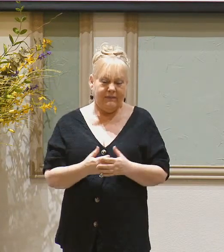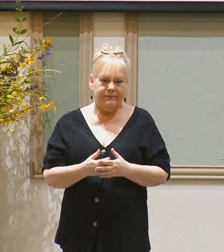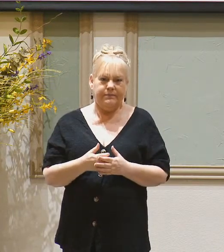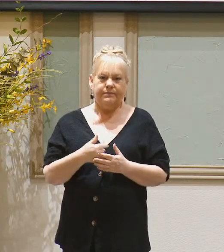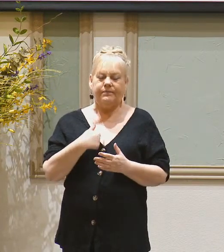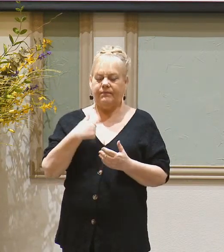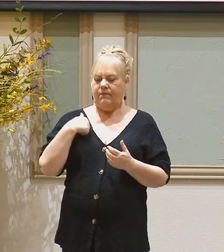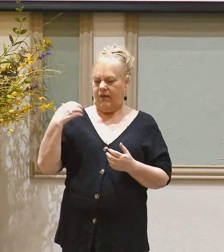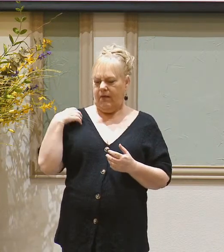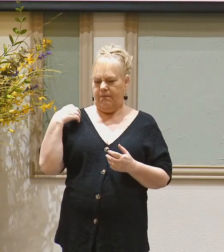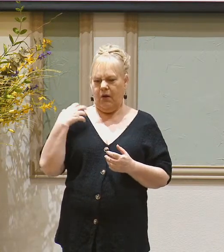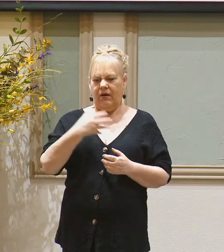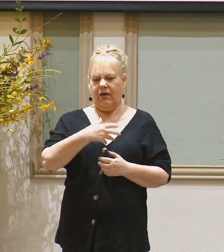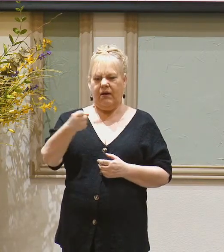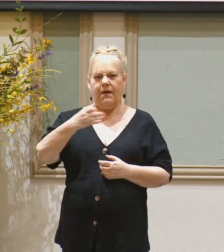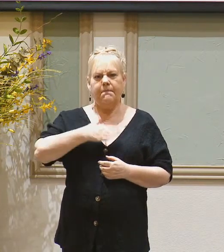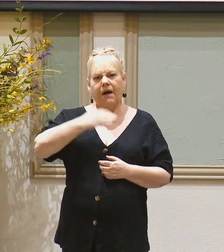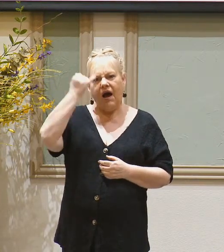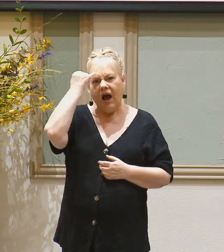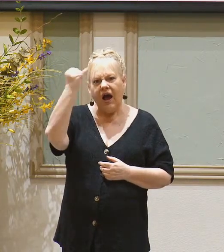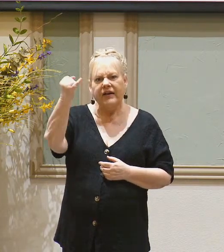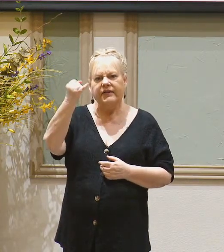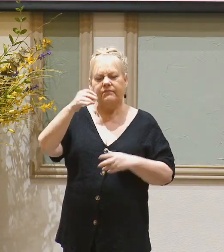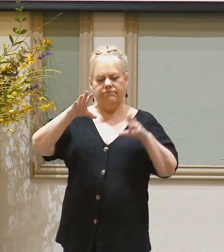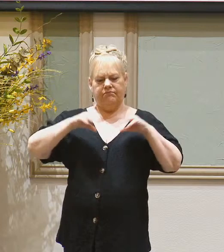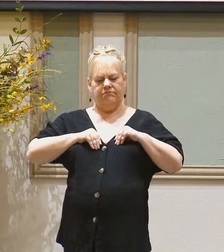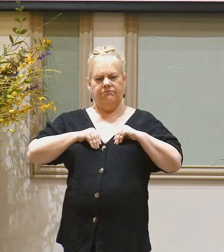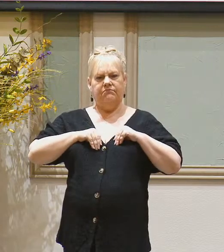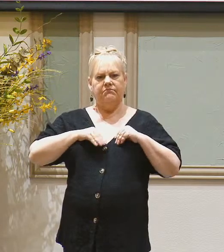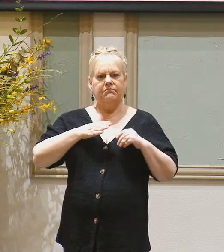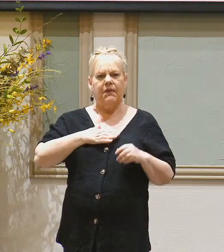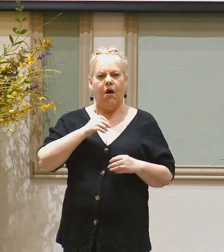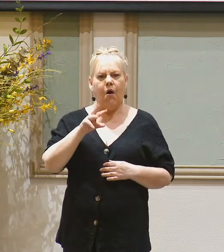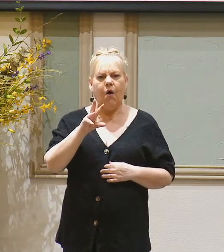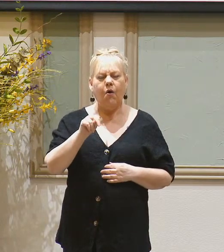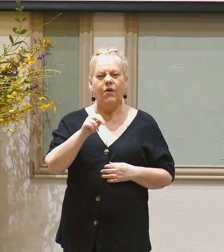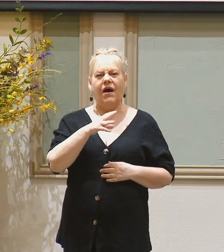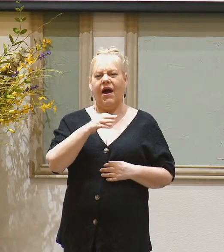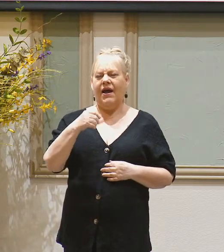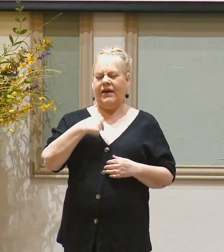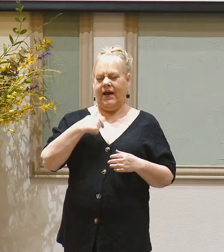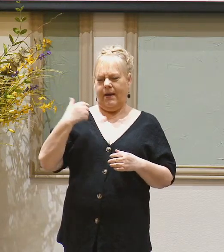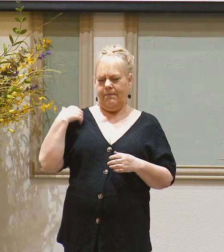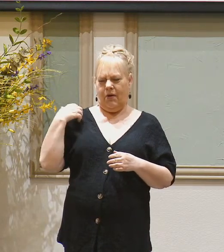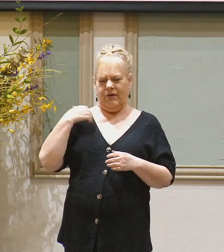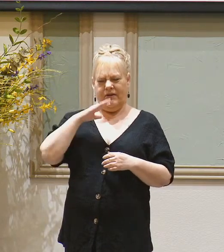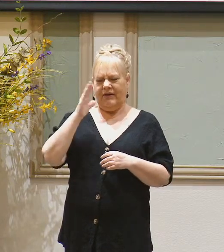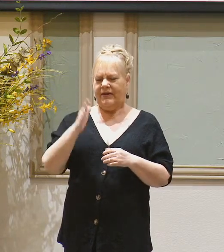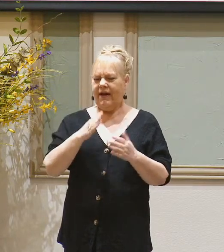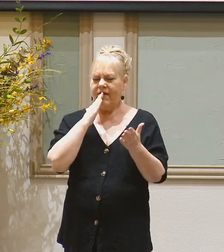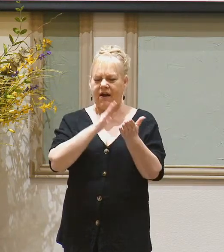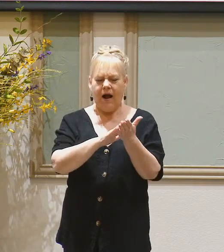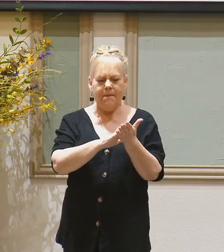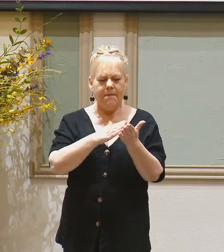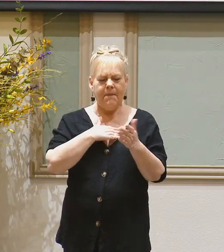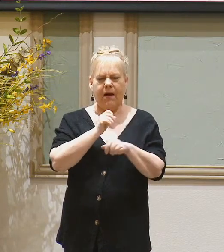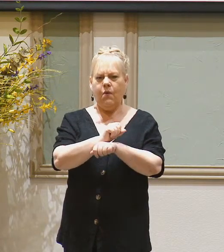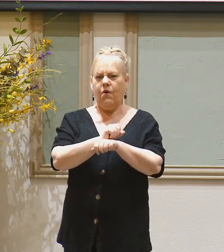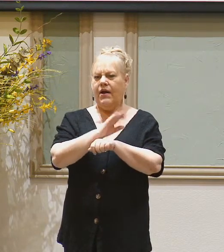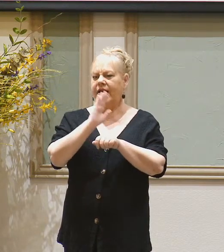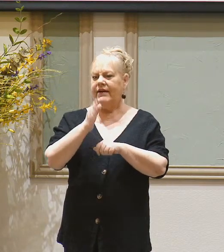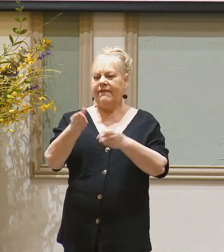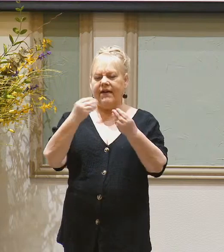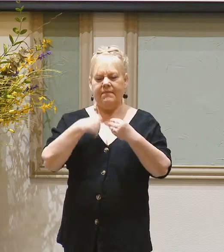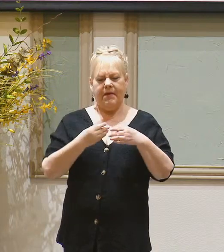I had bosses who would take my ideas and claim them as his own. I had bosses who never complimented my work and never gave me a pay